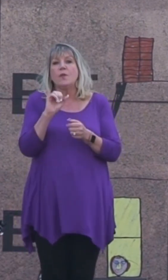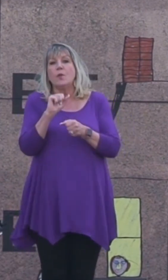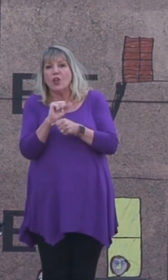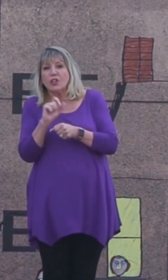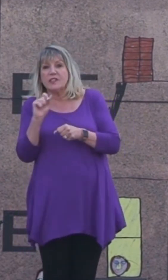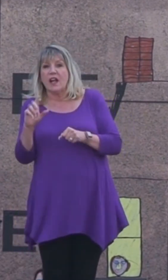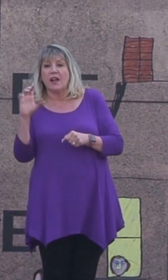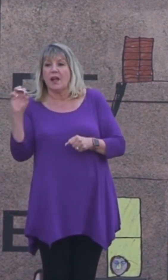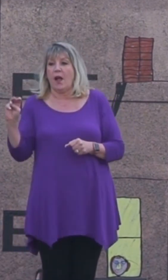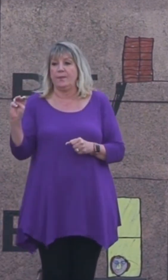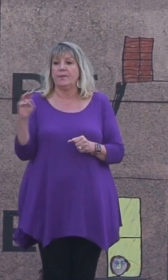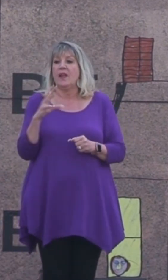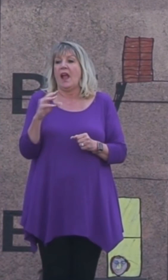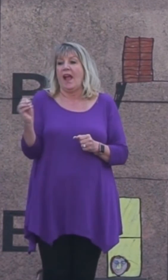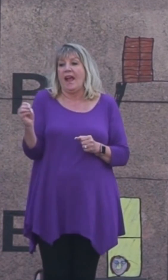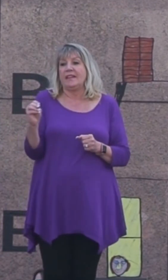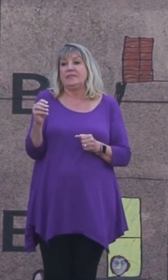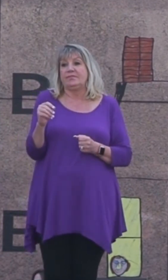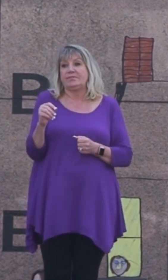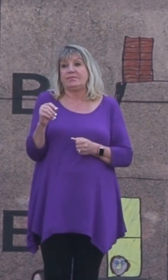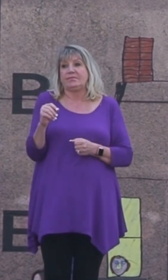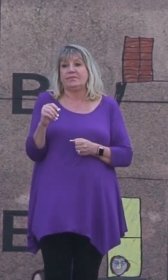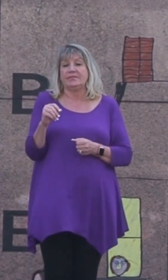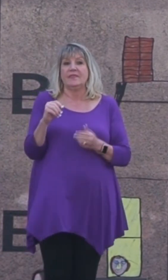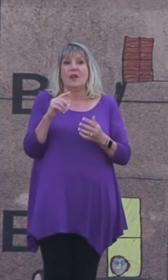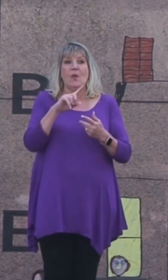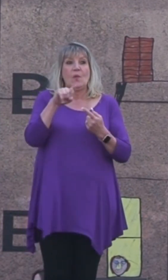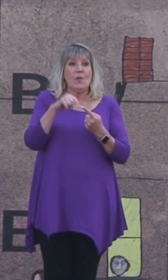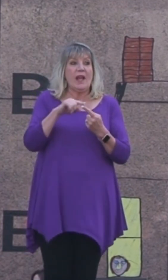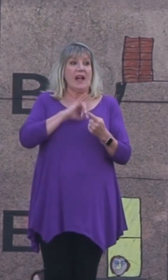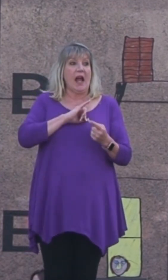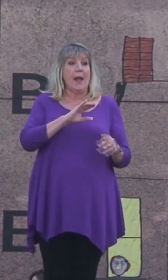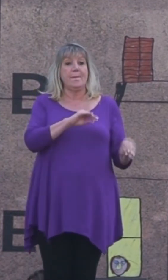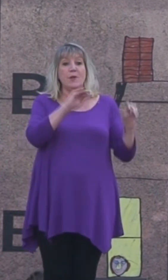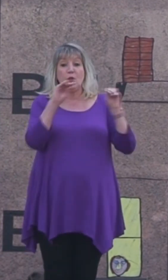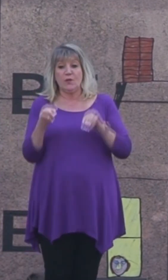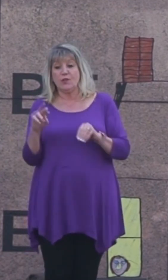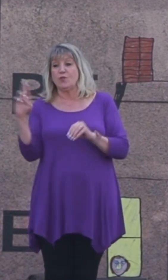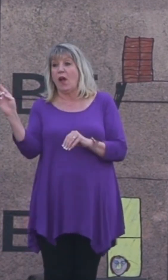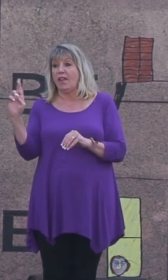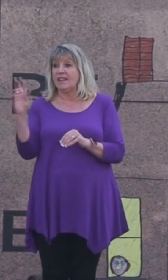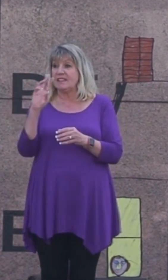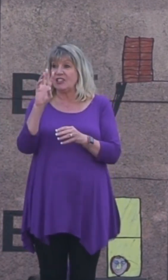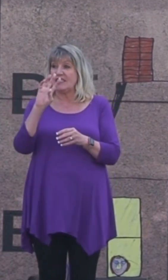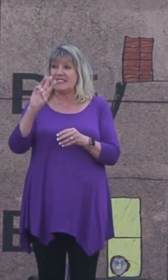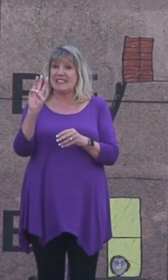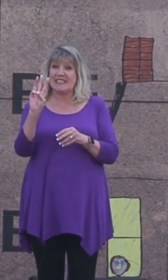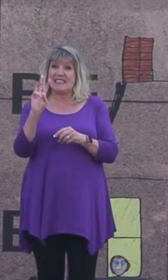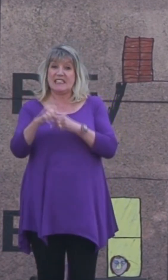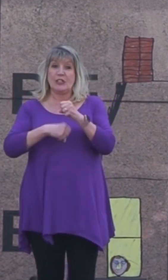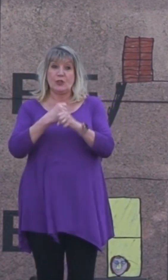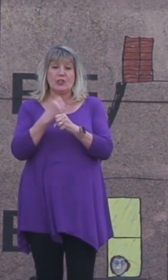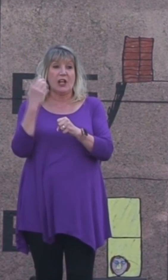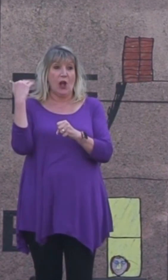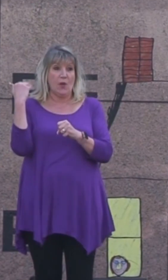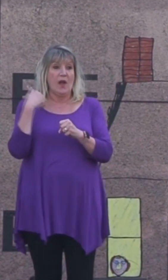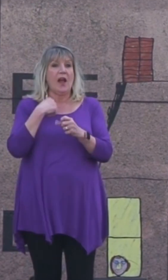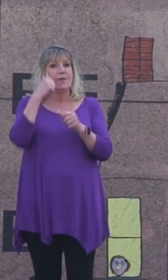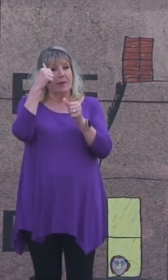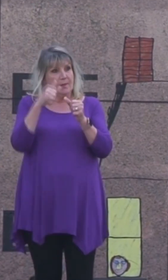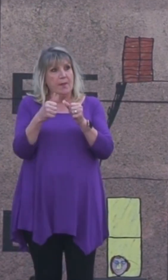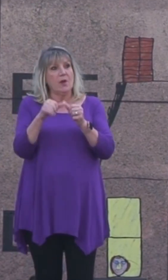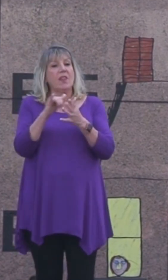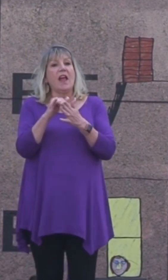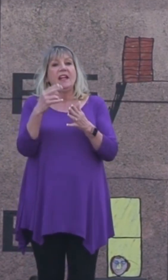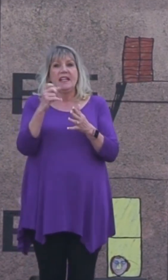HowStuffWorks.com. And when I moved to Raleigh just 6 years ago, I remembered